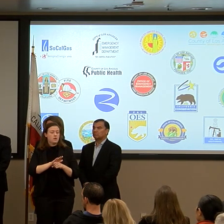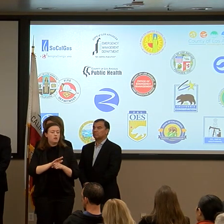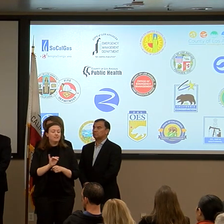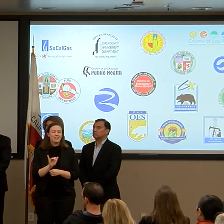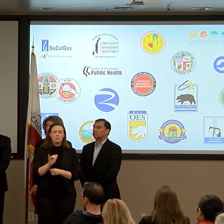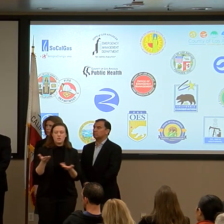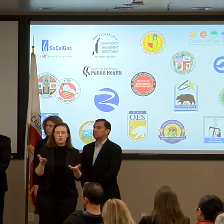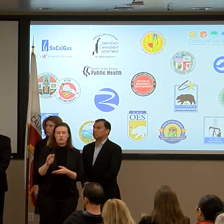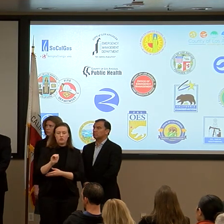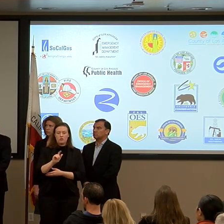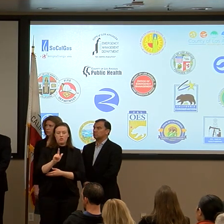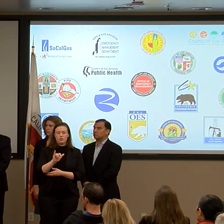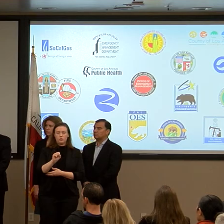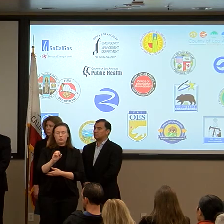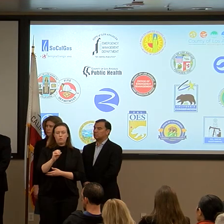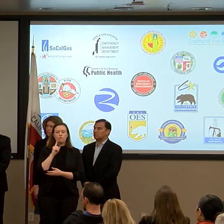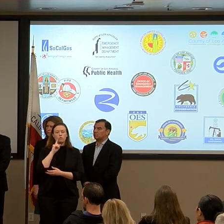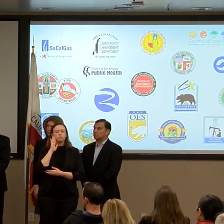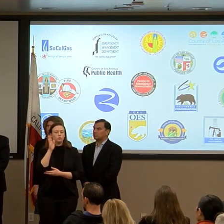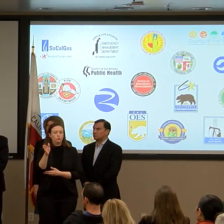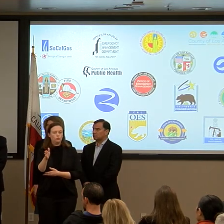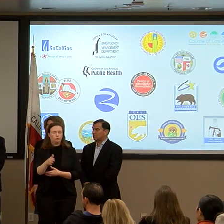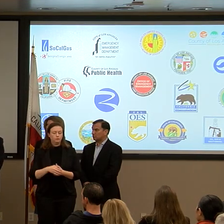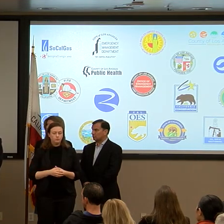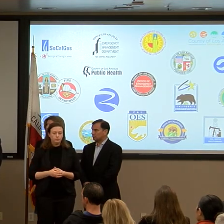Aliso in the future.